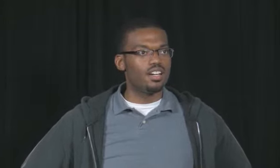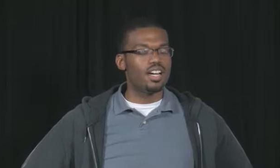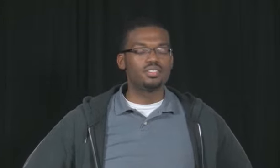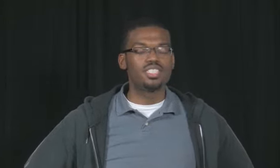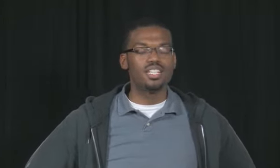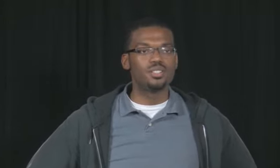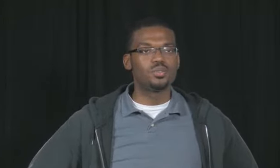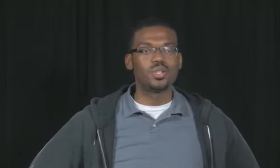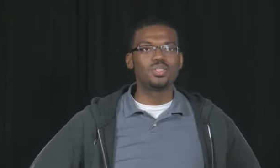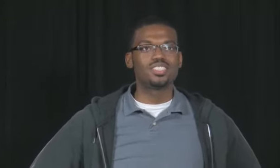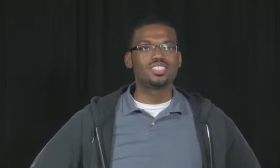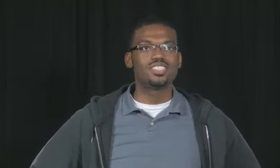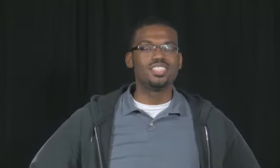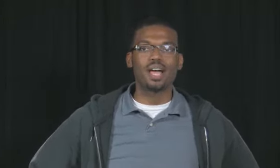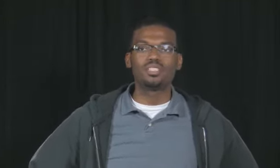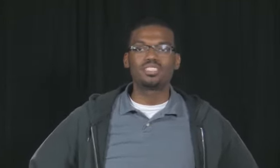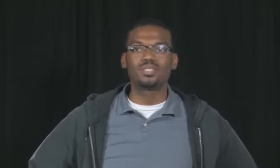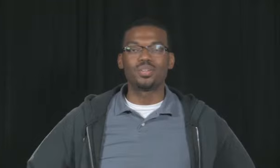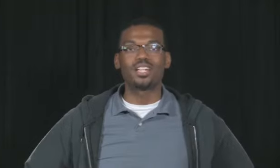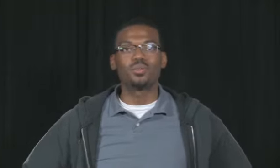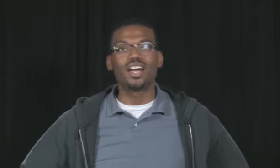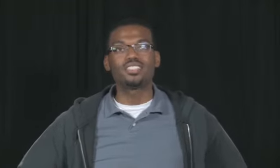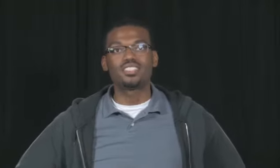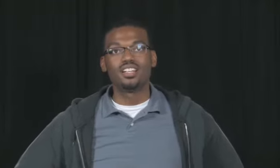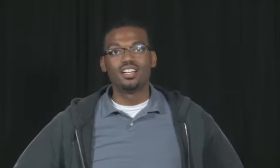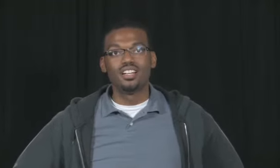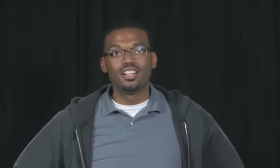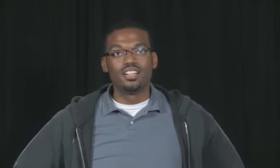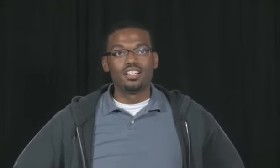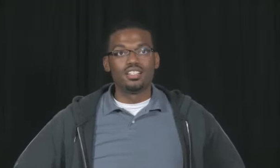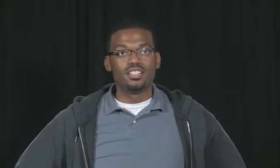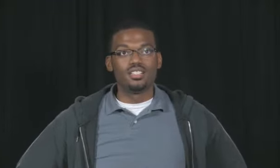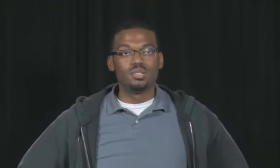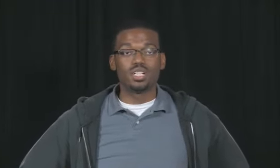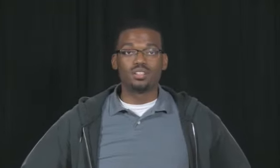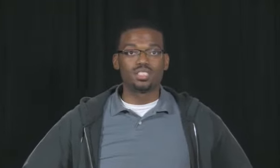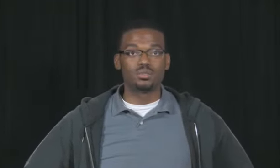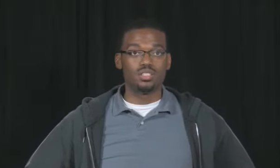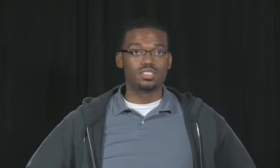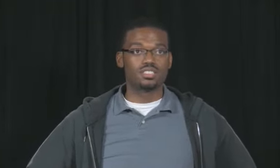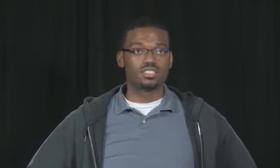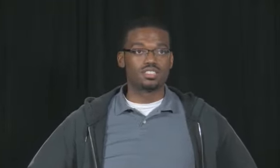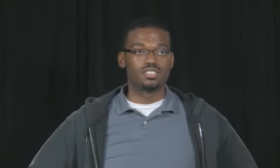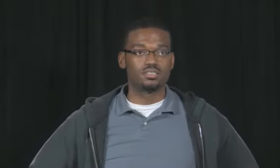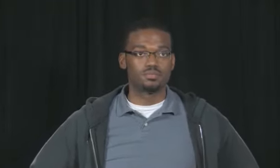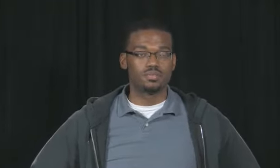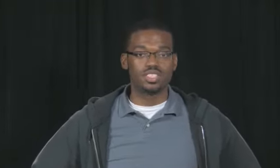I have seen roses, damasked, red and white, but no such roses see